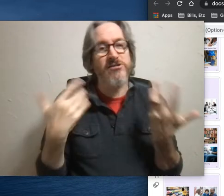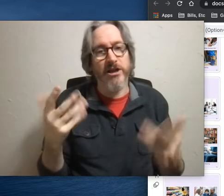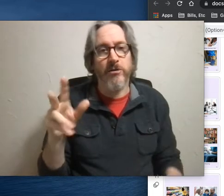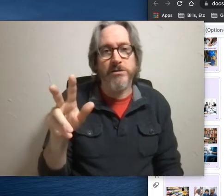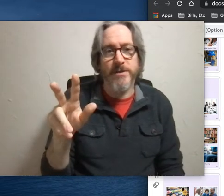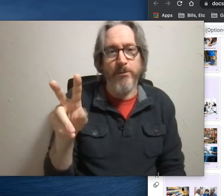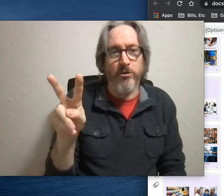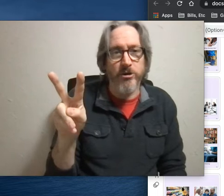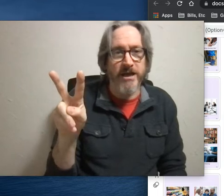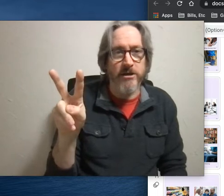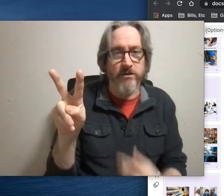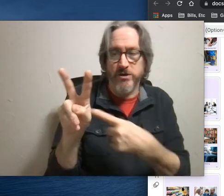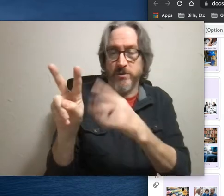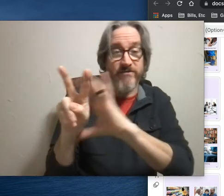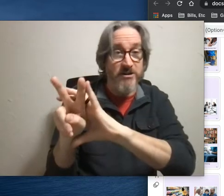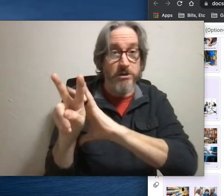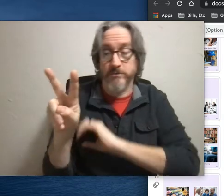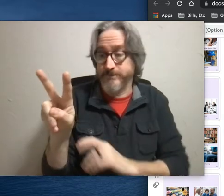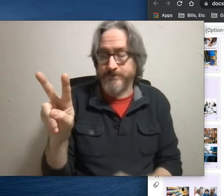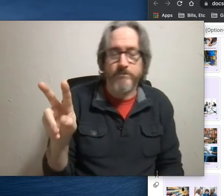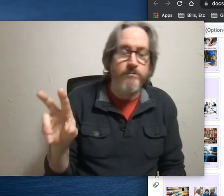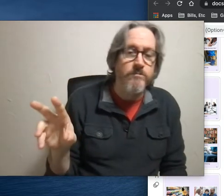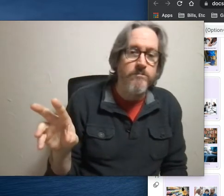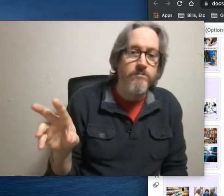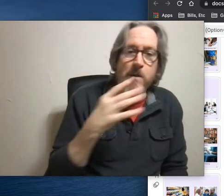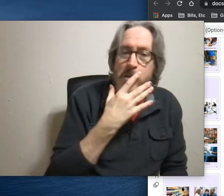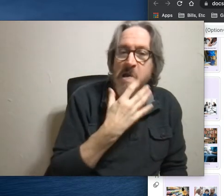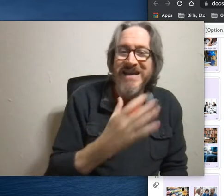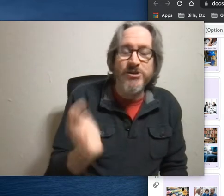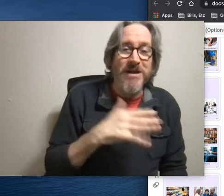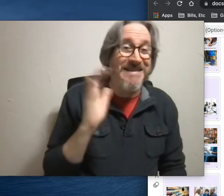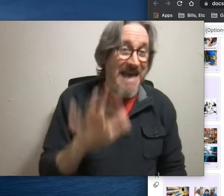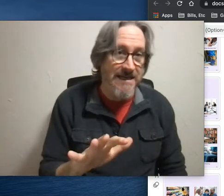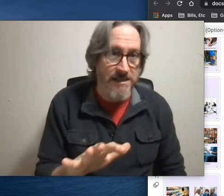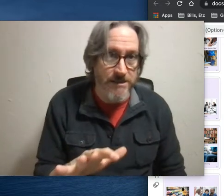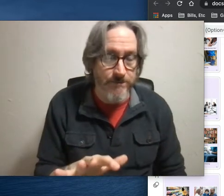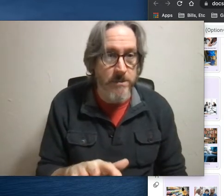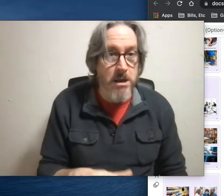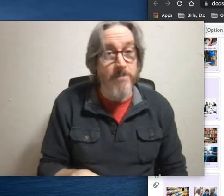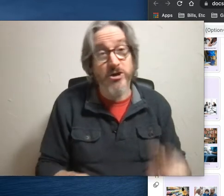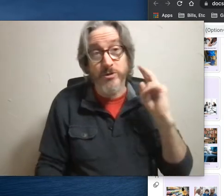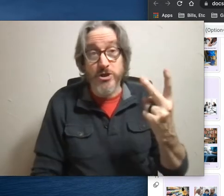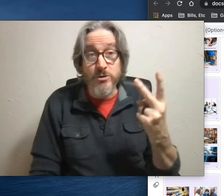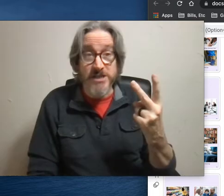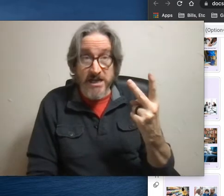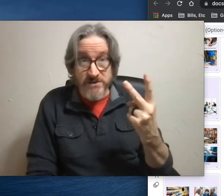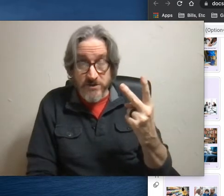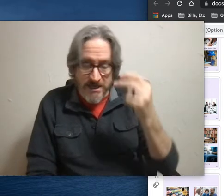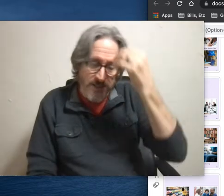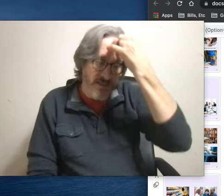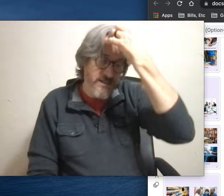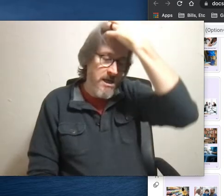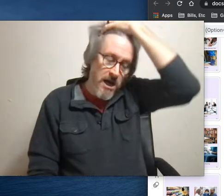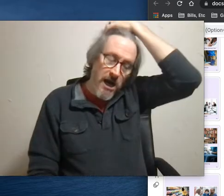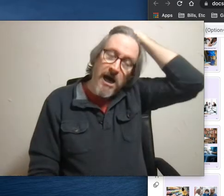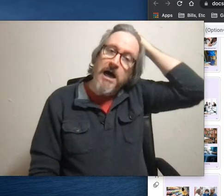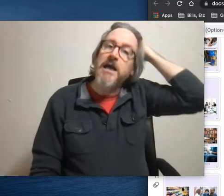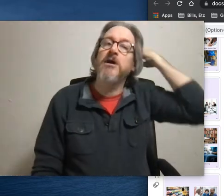Because there, you know, some people could get confused with veteran. So now dentist. I'm going to show you two signs for